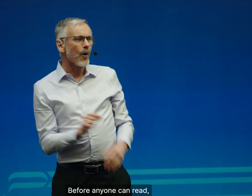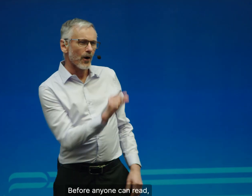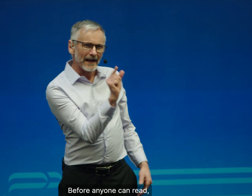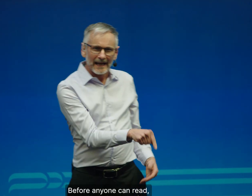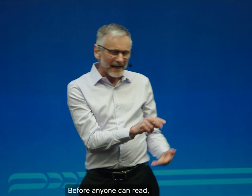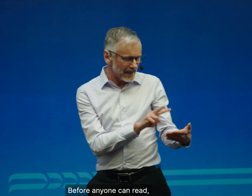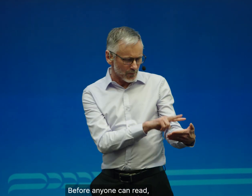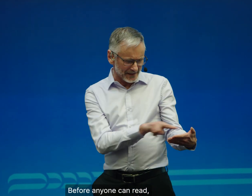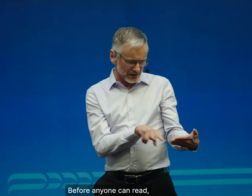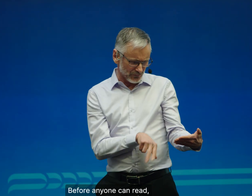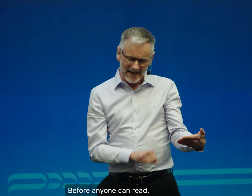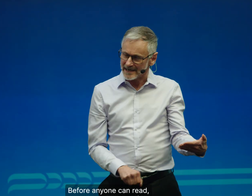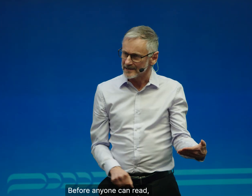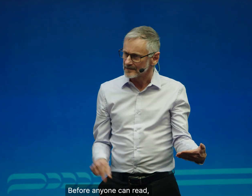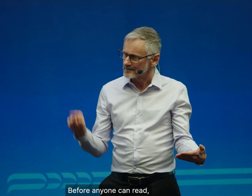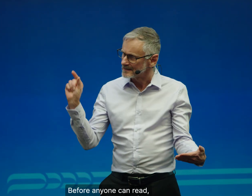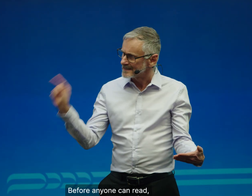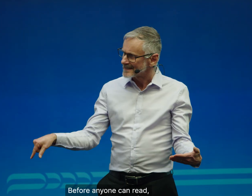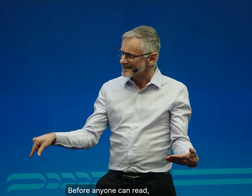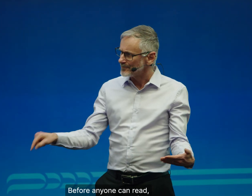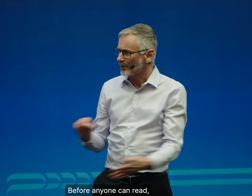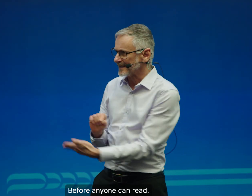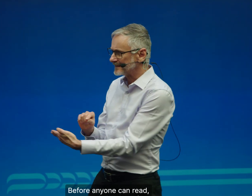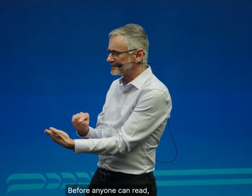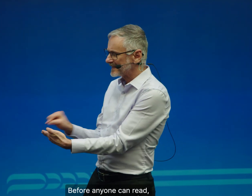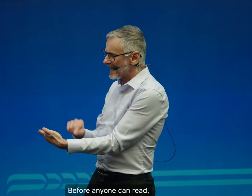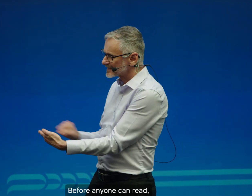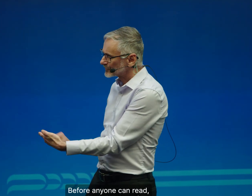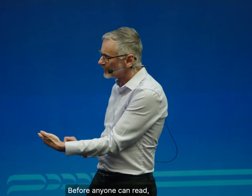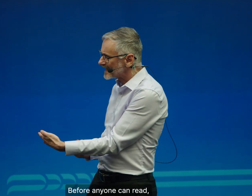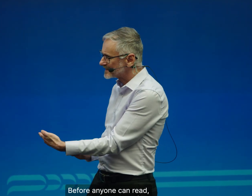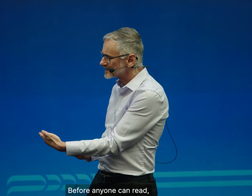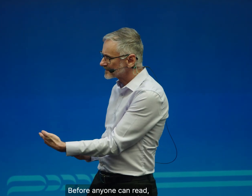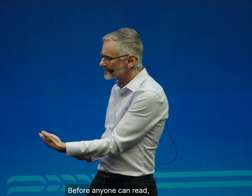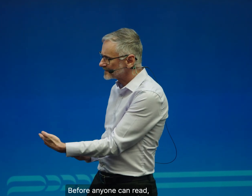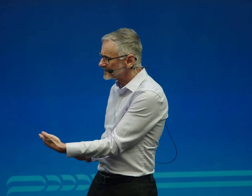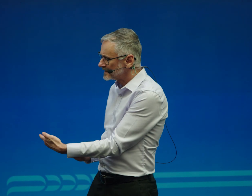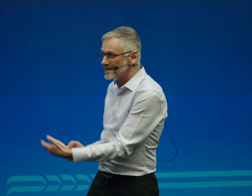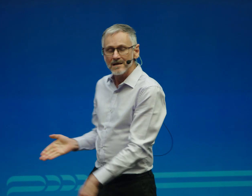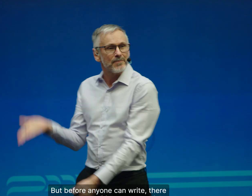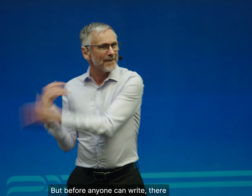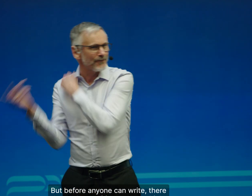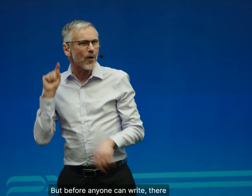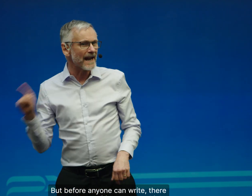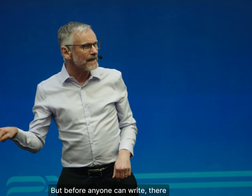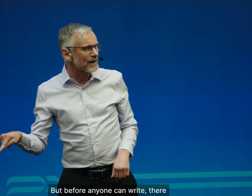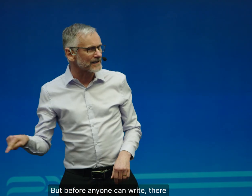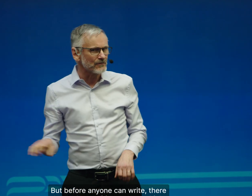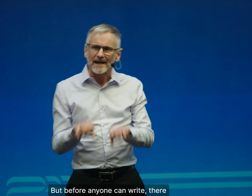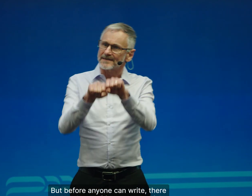Before anyone can read, somebody has to write. But before anyone can write, there